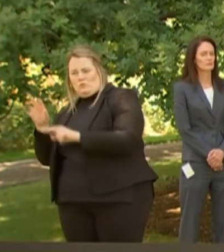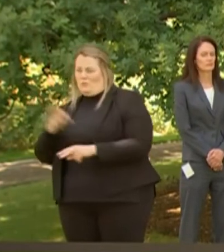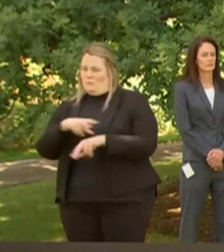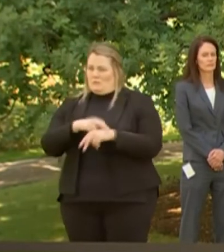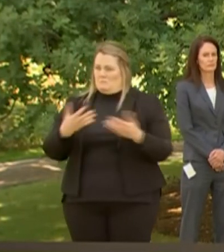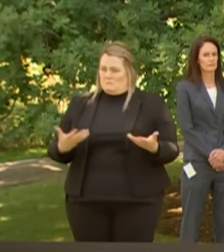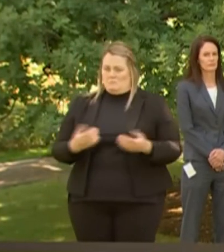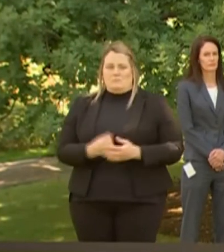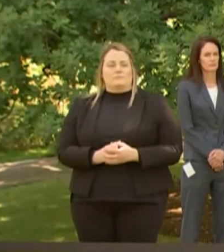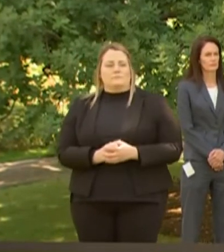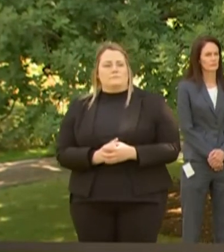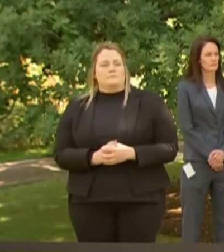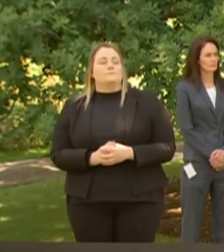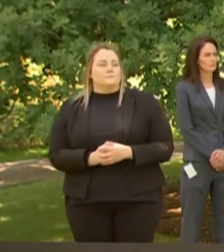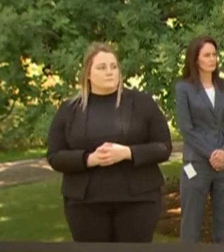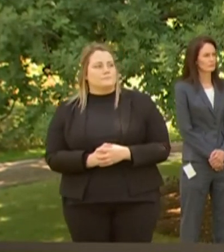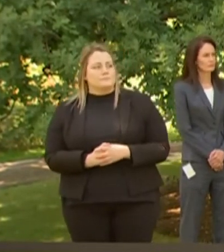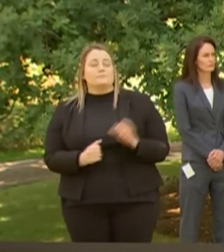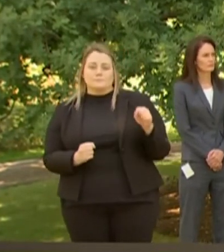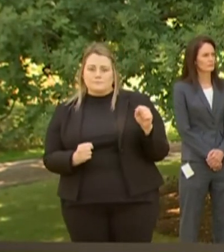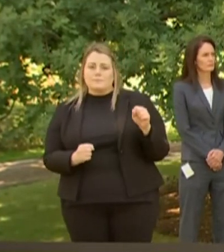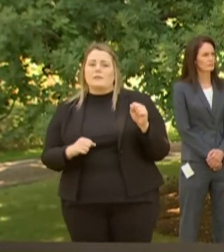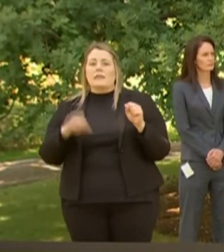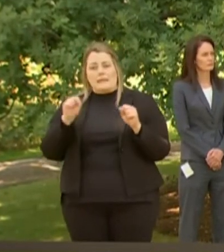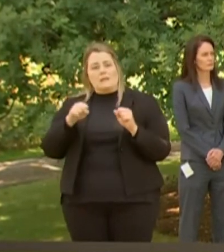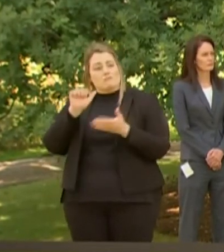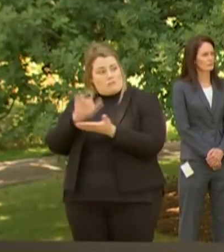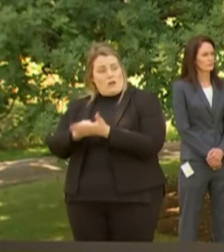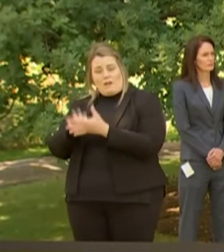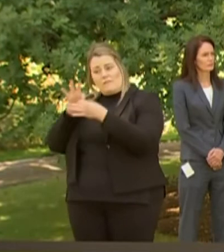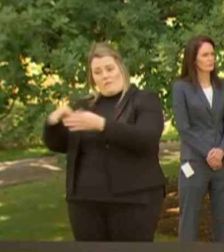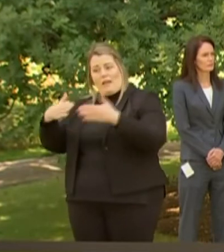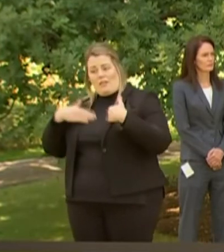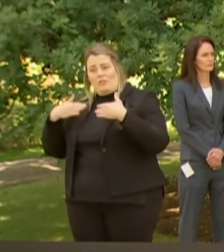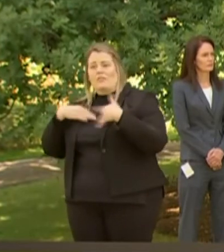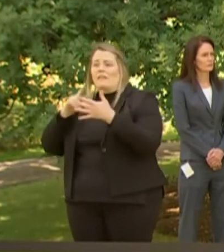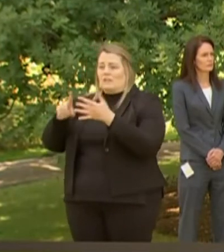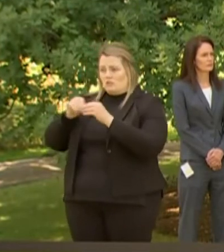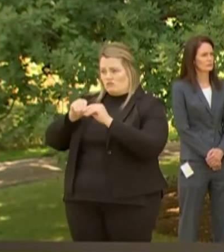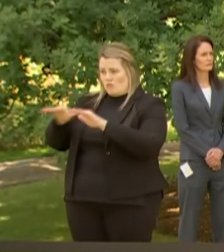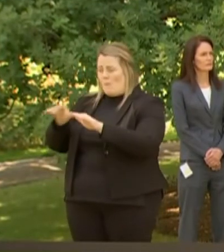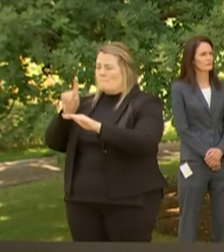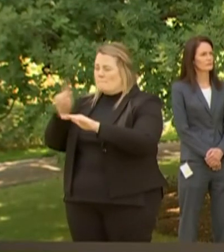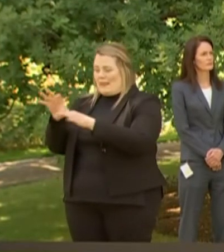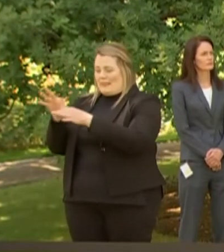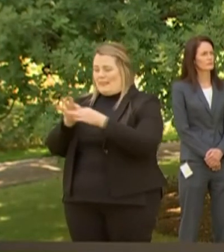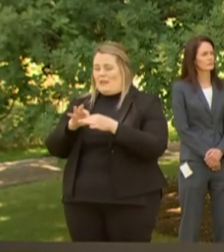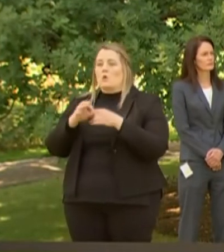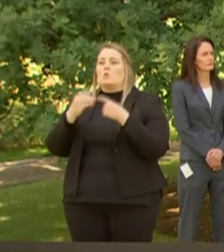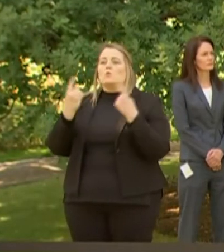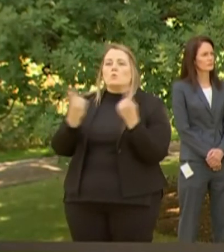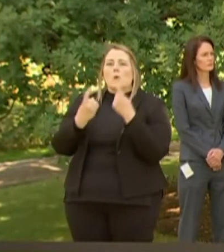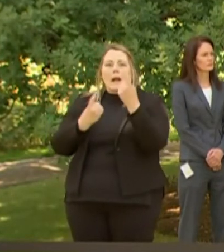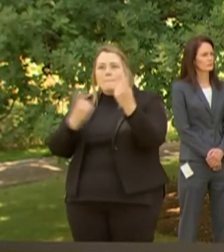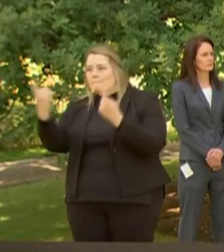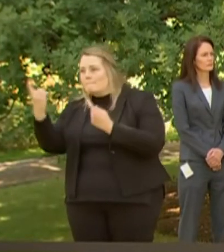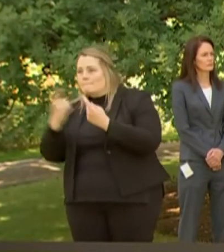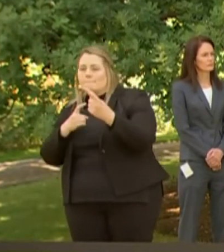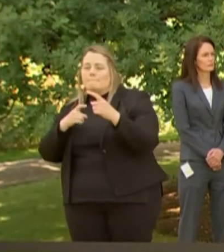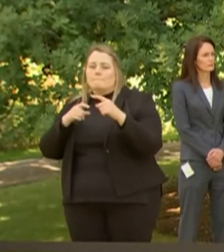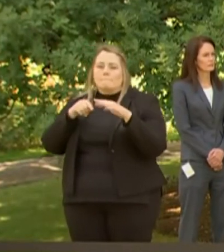and control, but it's also about having certainty about who's going in, who's going out, what each person's doing, every member of the team